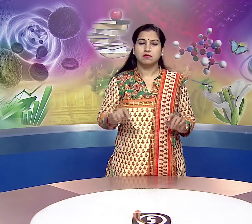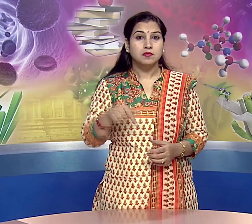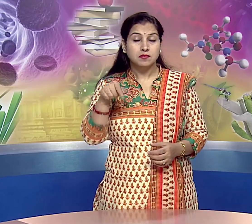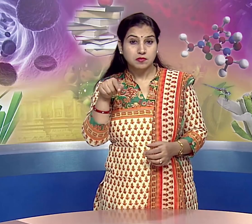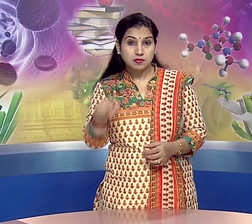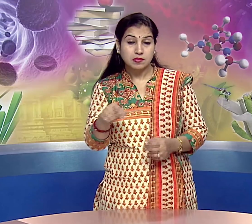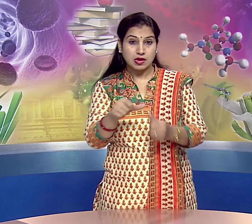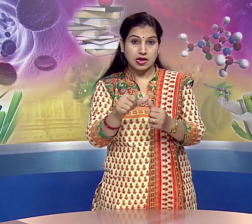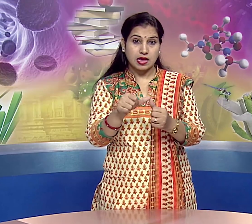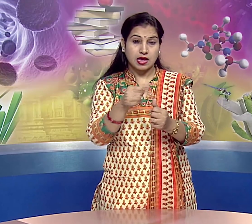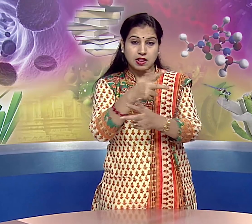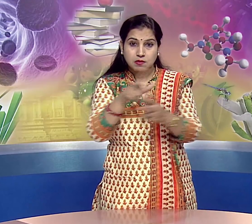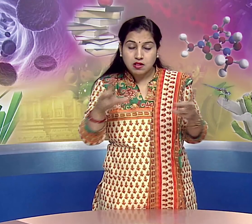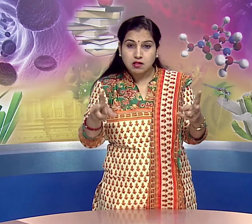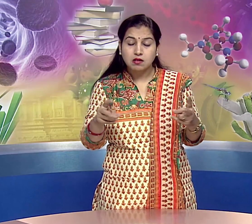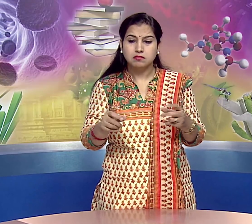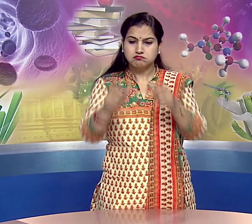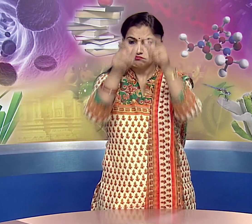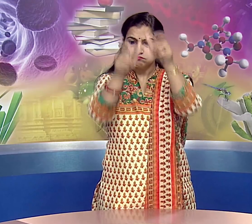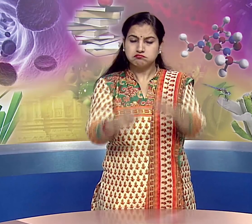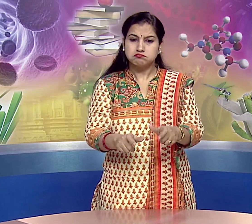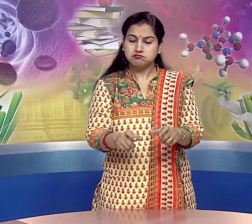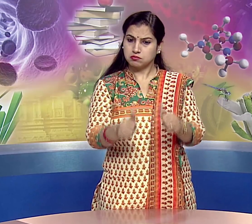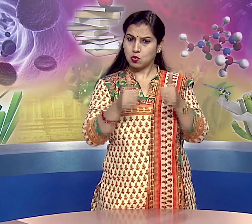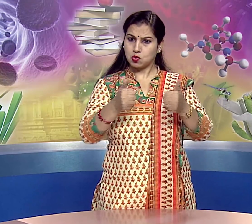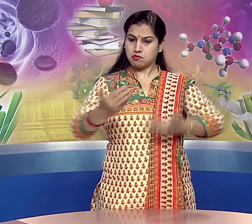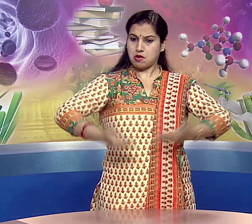a perfect gentlemanly behavior.